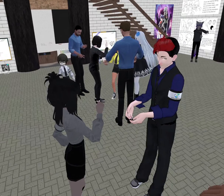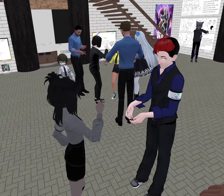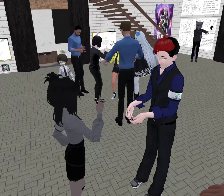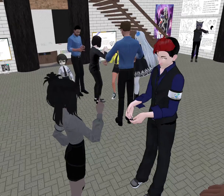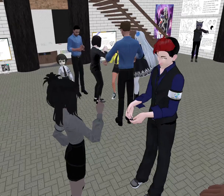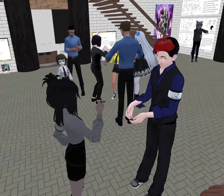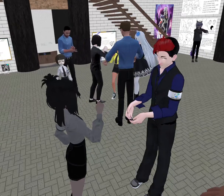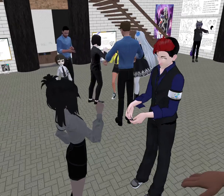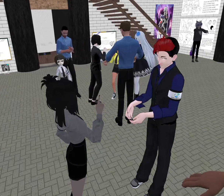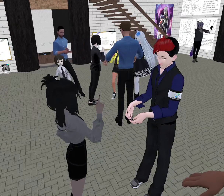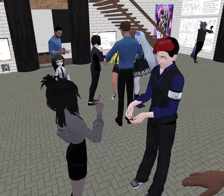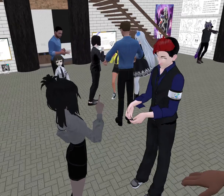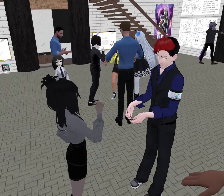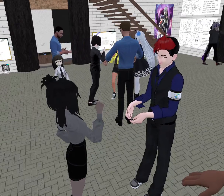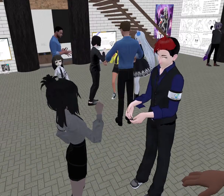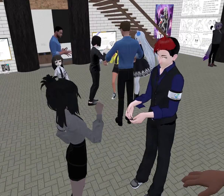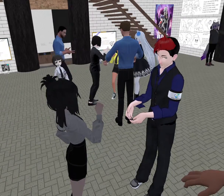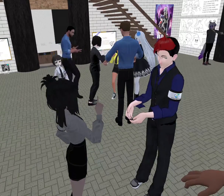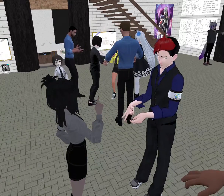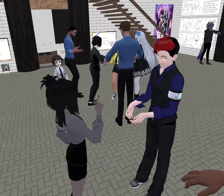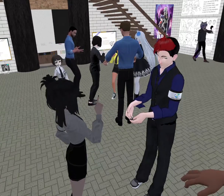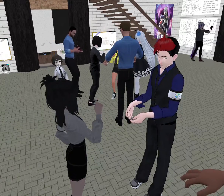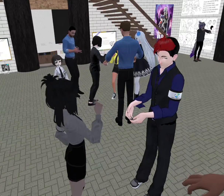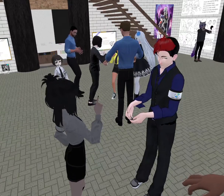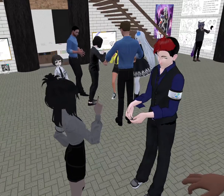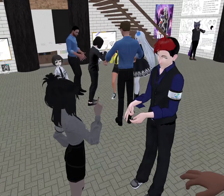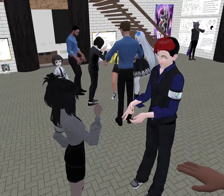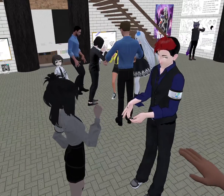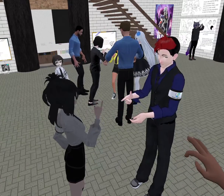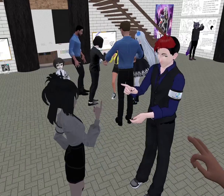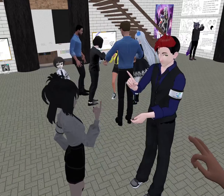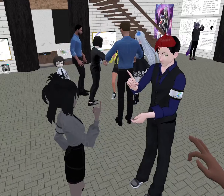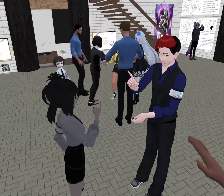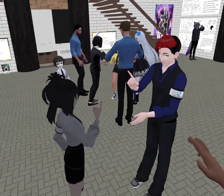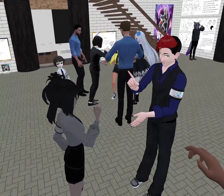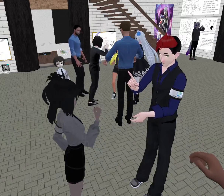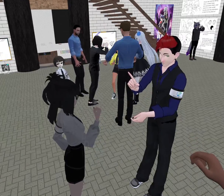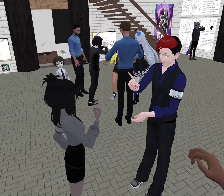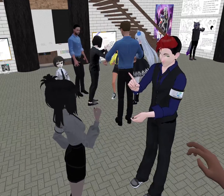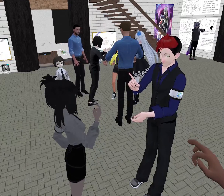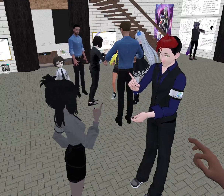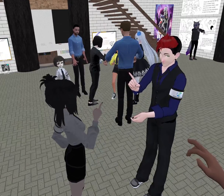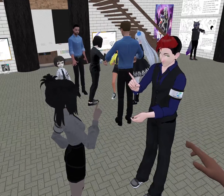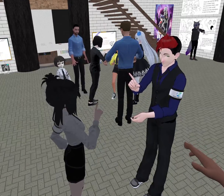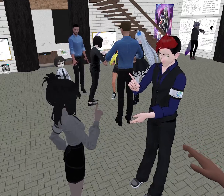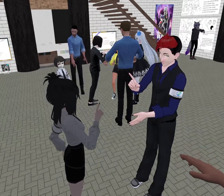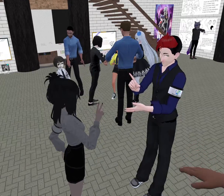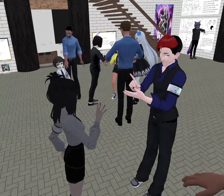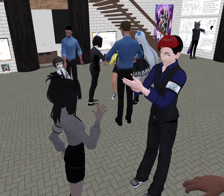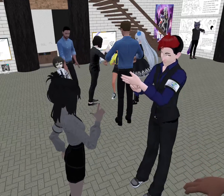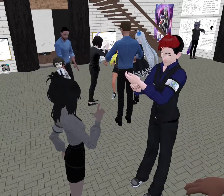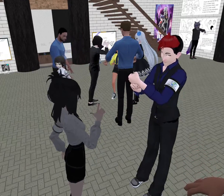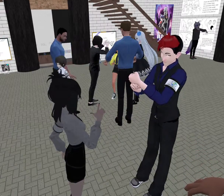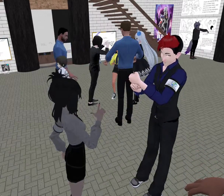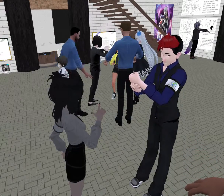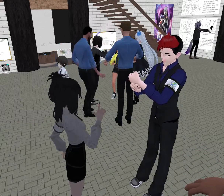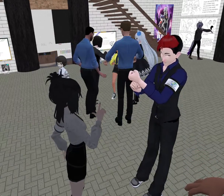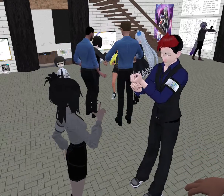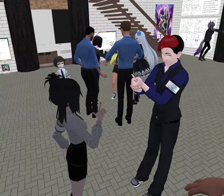between, if it makes sense. Yeah. You wouldn't do it. It's just either or. So fingers, you're gonna have right. So we would